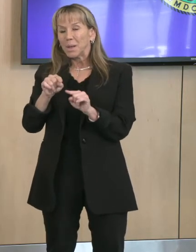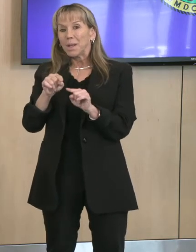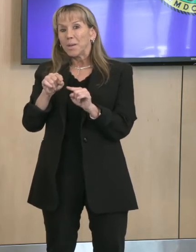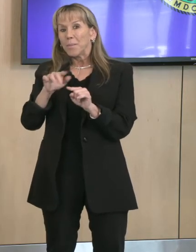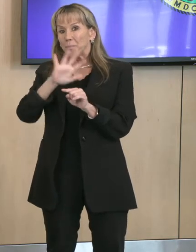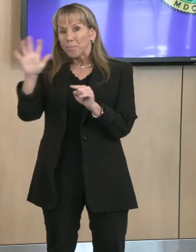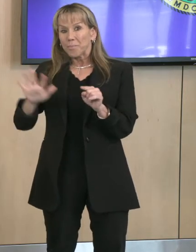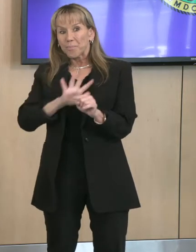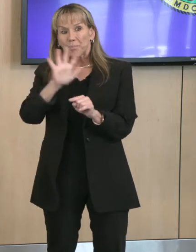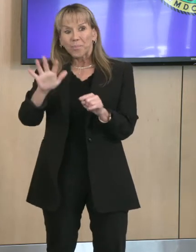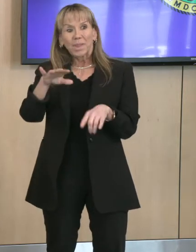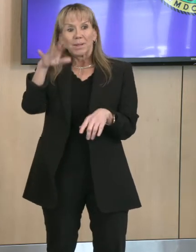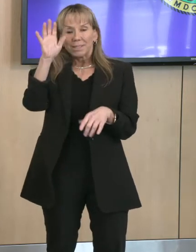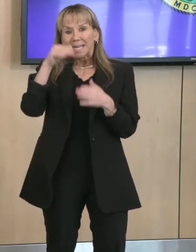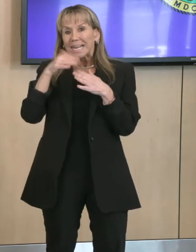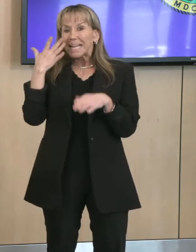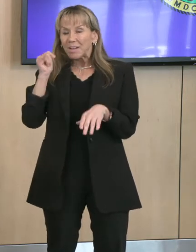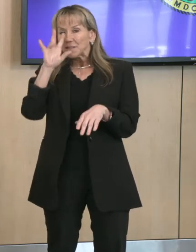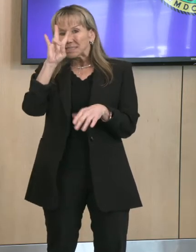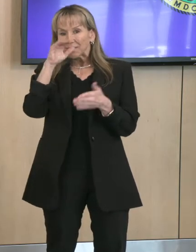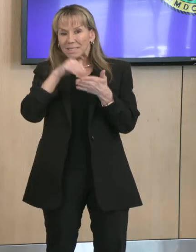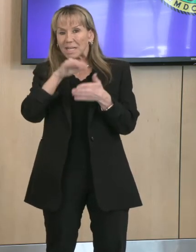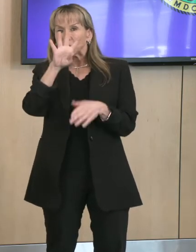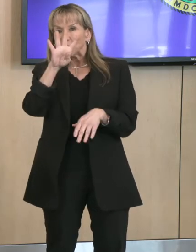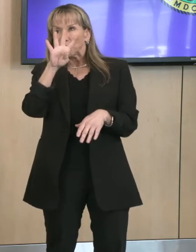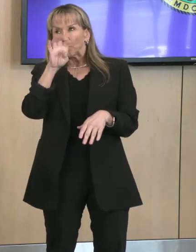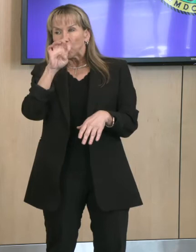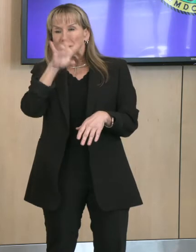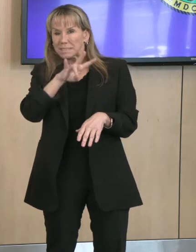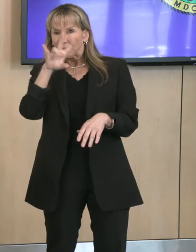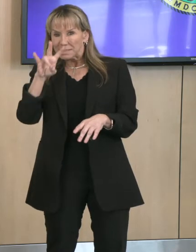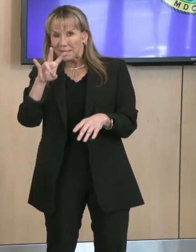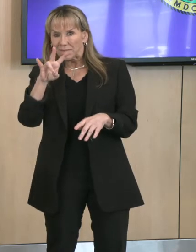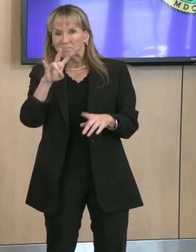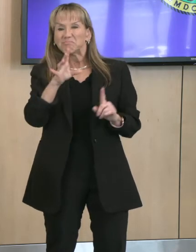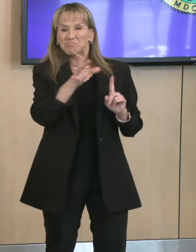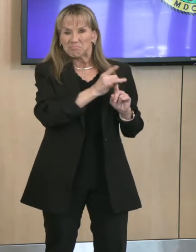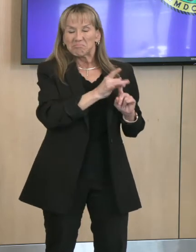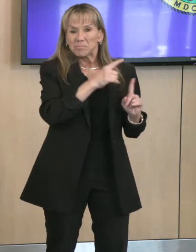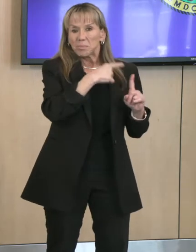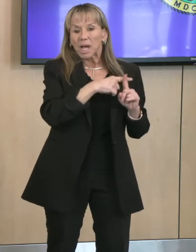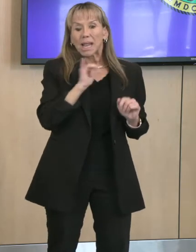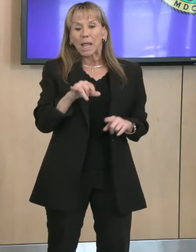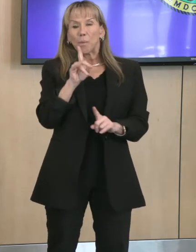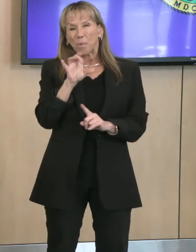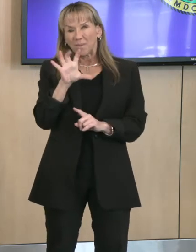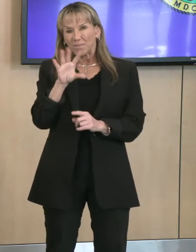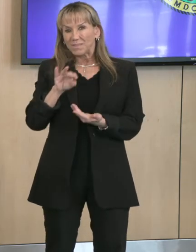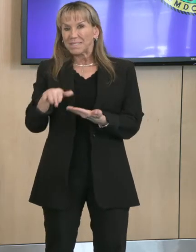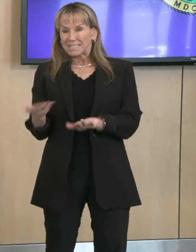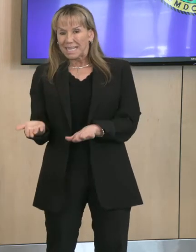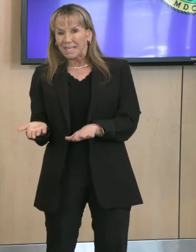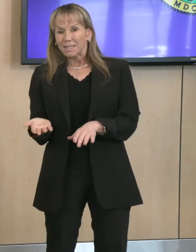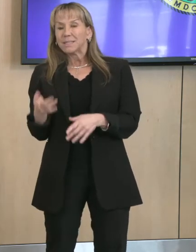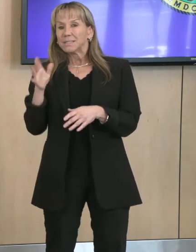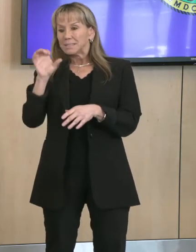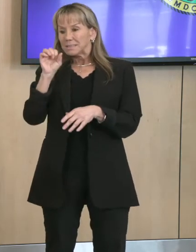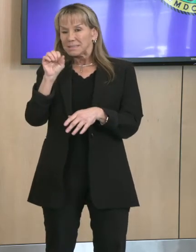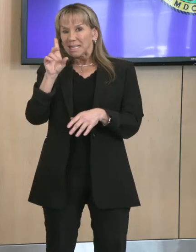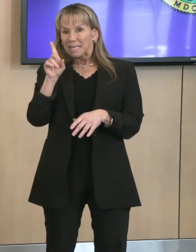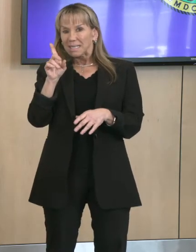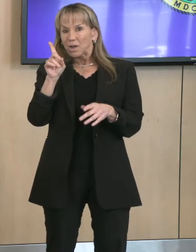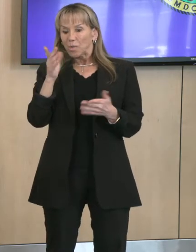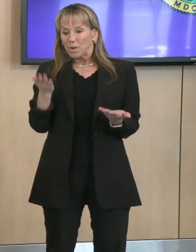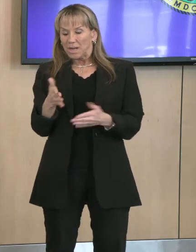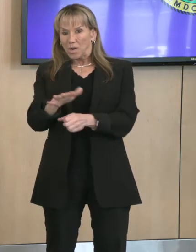there are 7,477 positive cases, which includes 150 deaths. And locally in